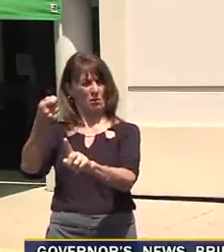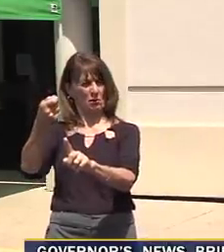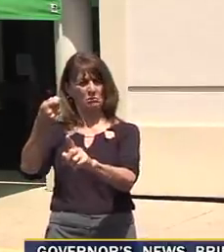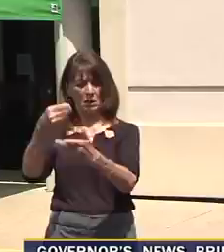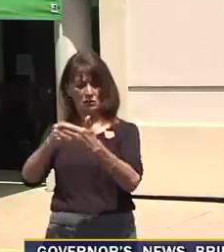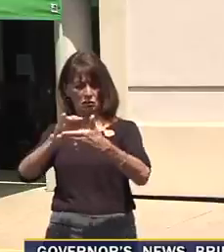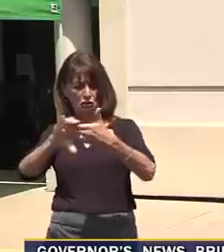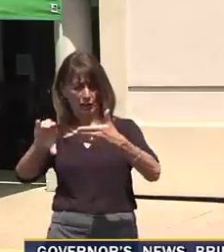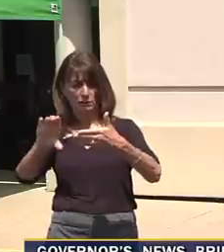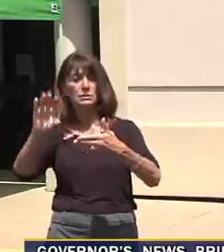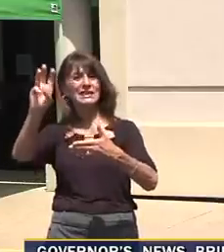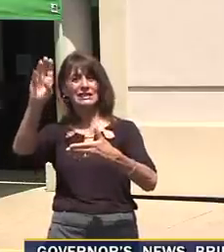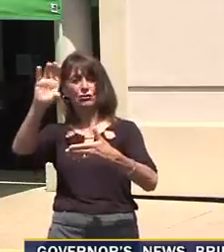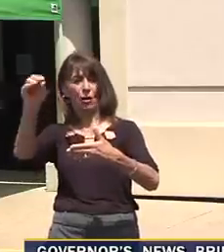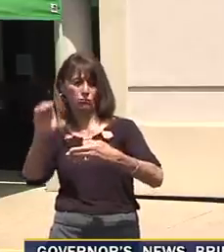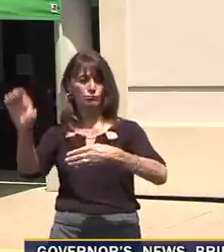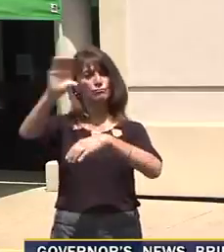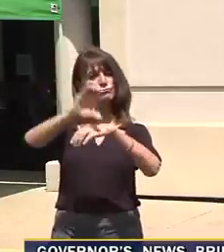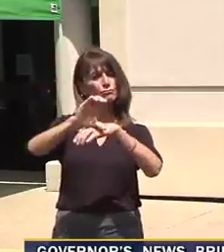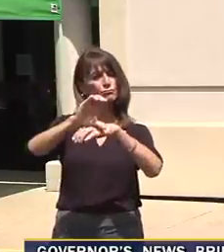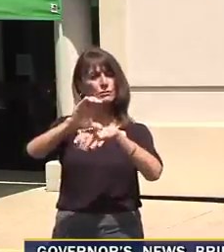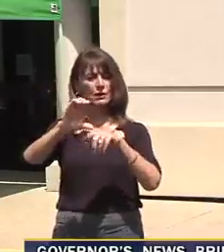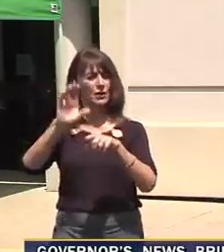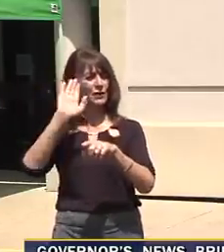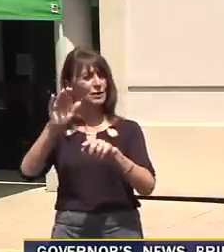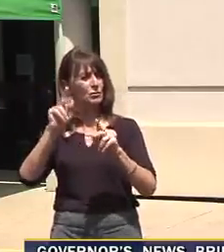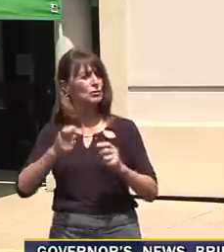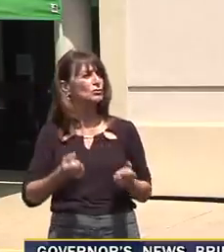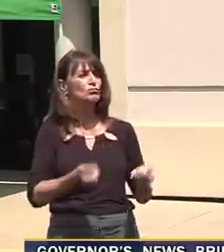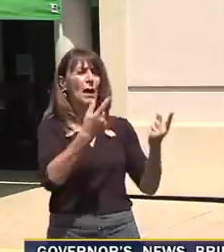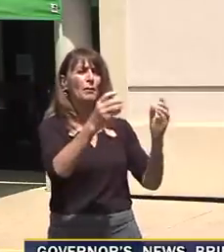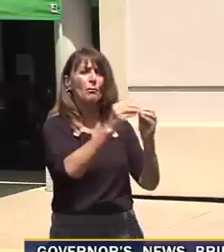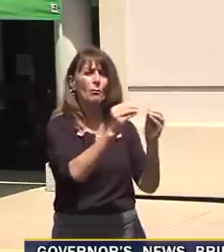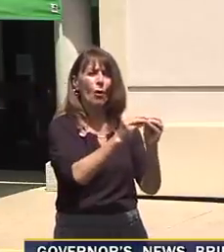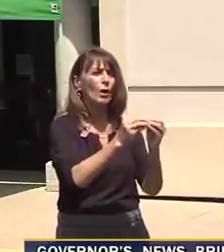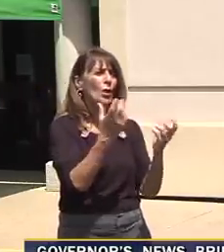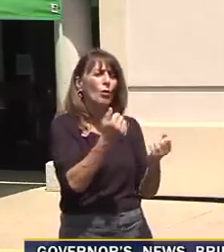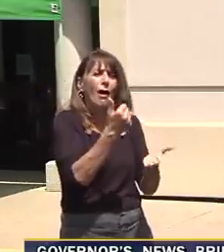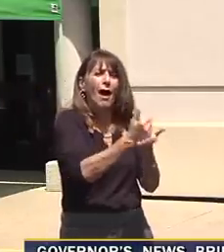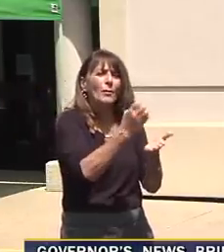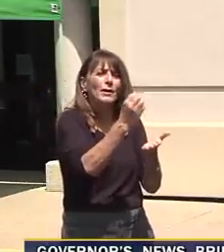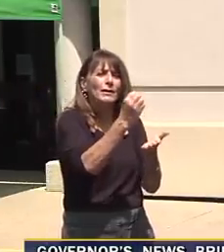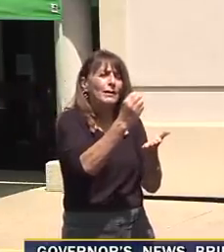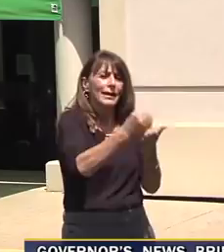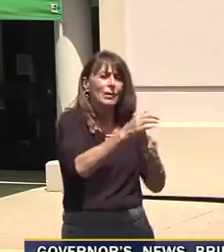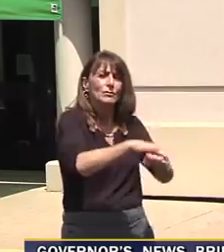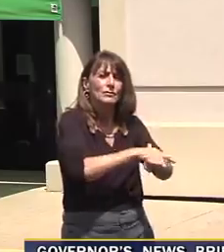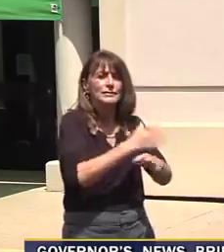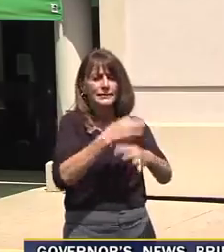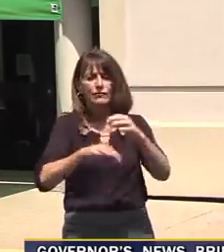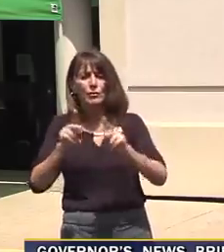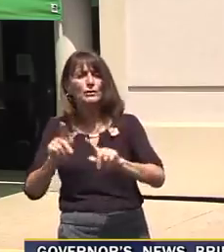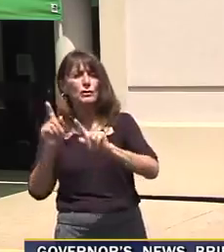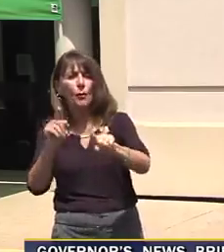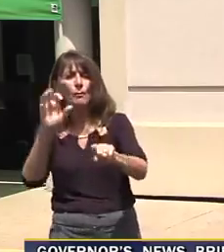well is likely to spend more and do more for the economy than somebody who goes back to work for